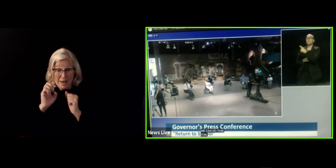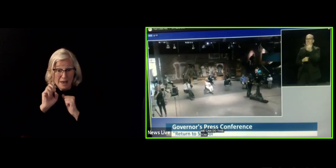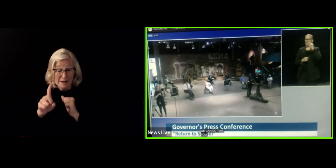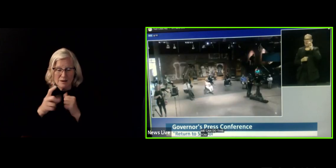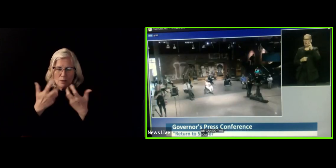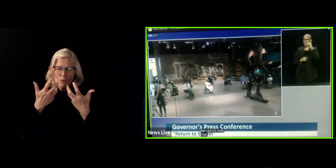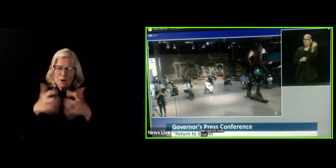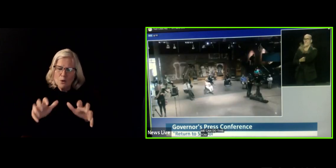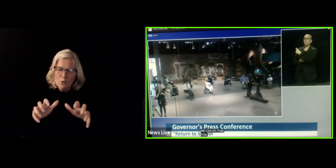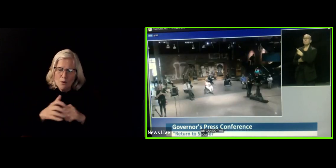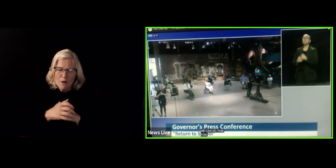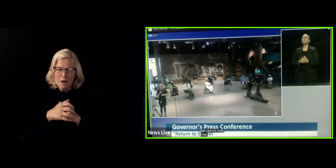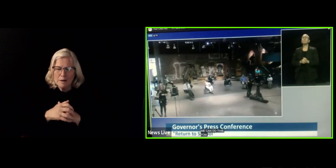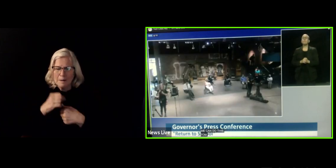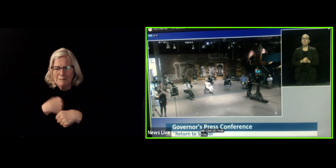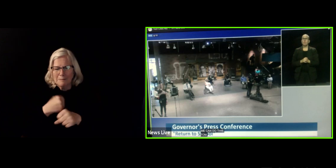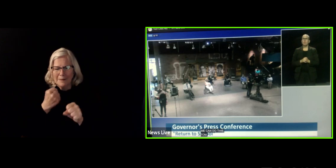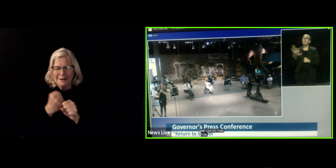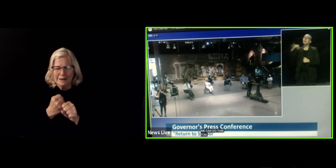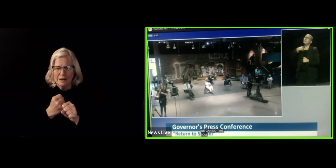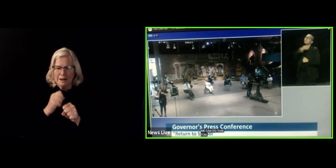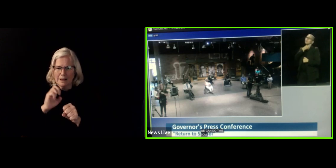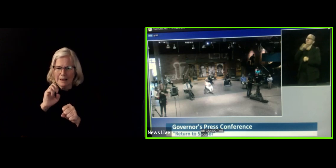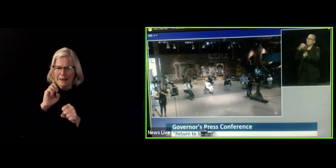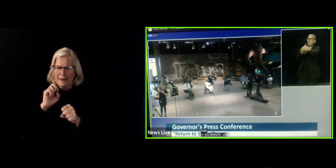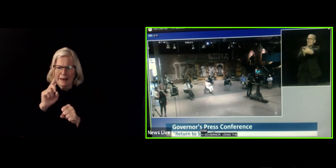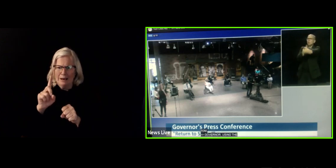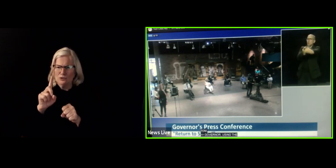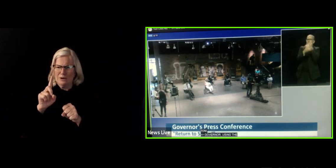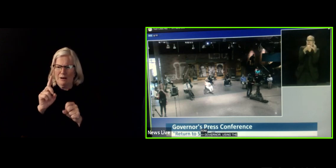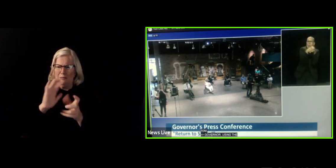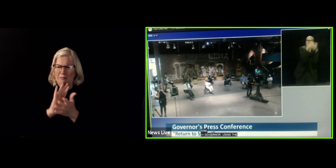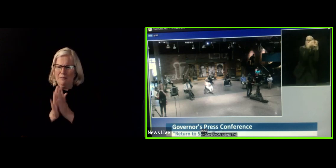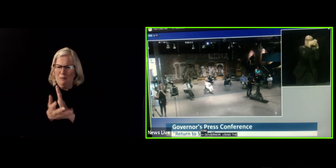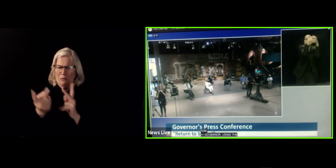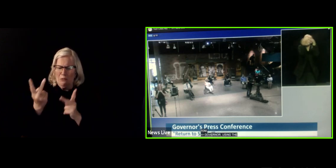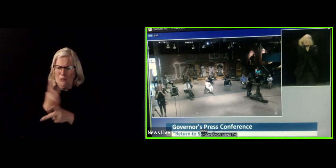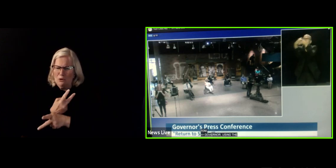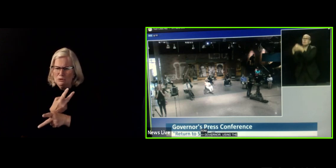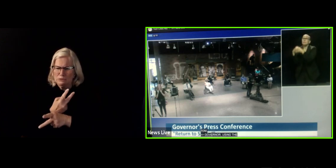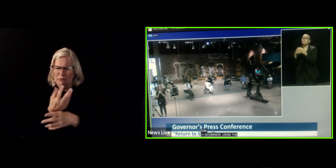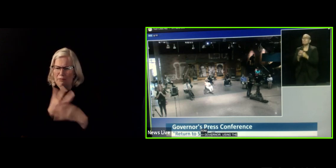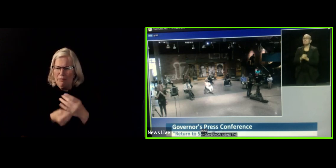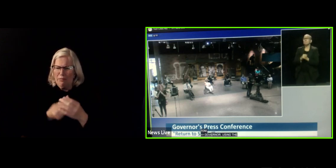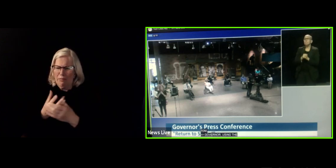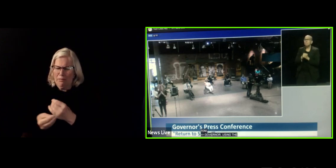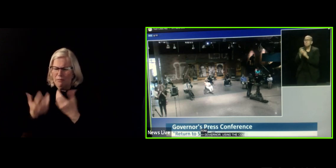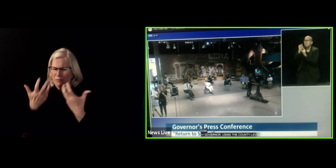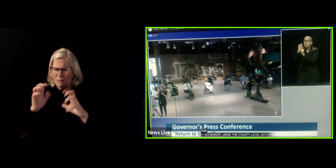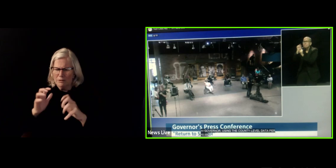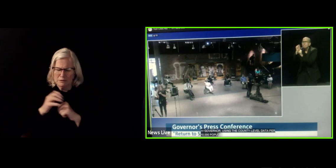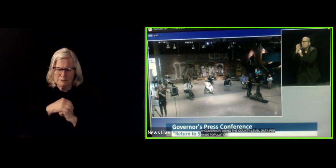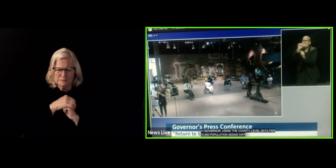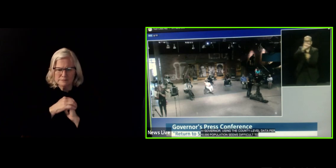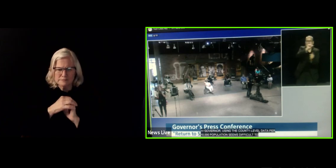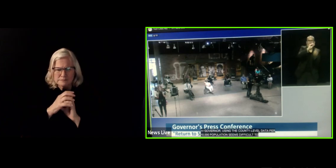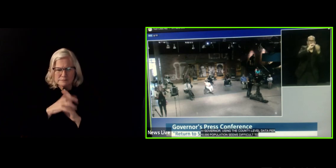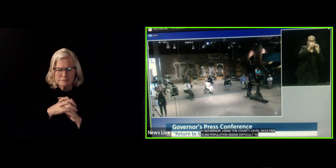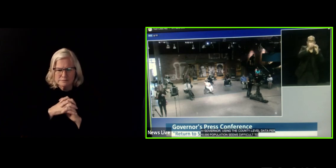the county level data per 10,000 population seems difficult to imagine how that would work in a county like Hennepin